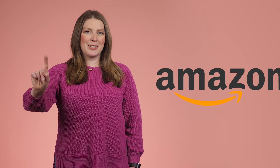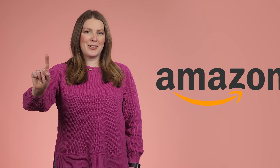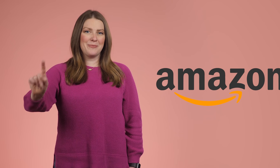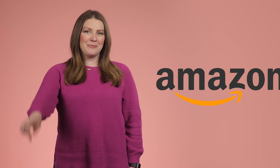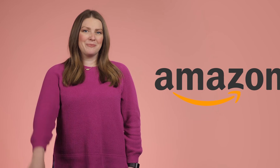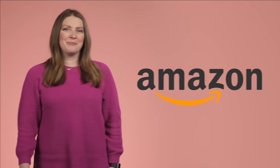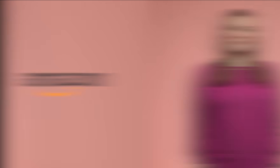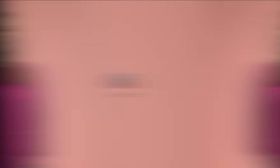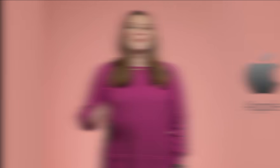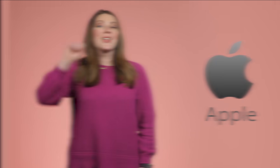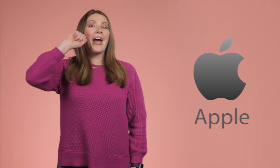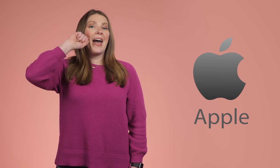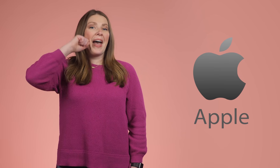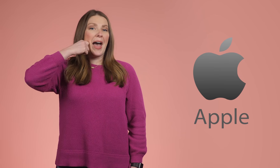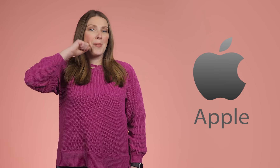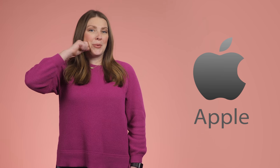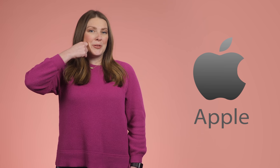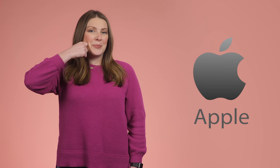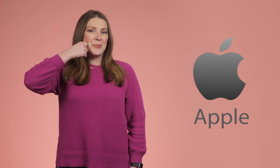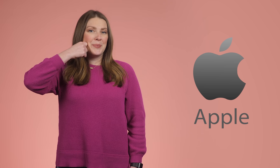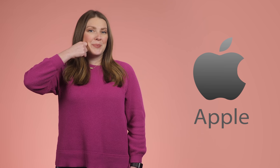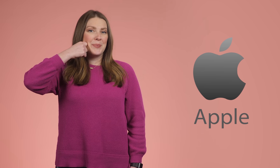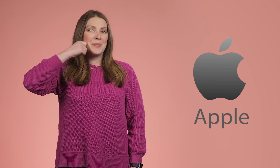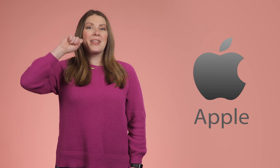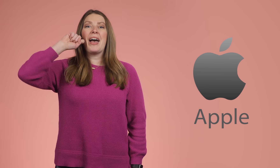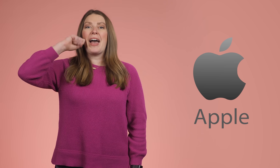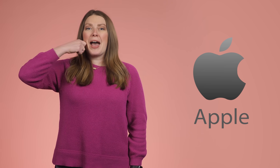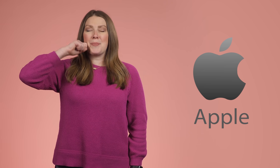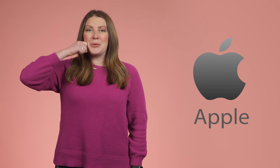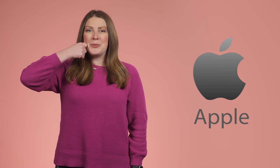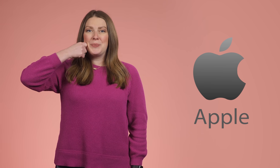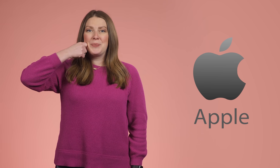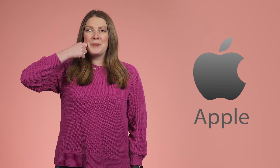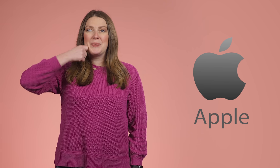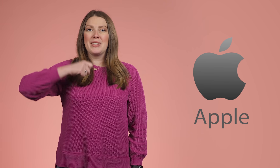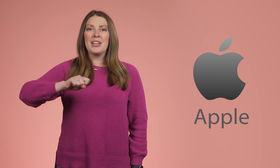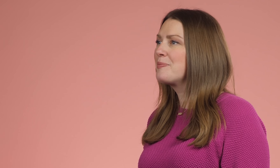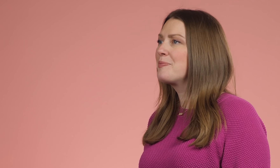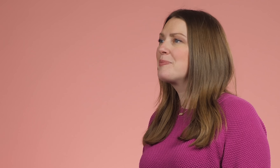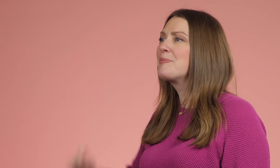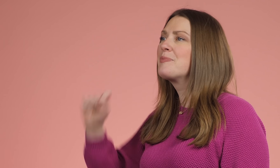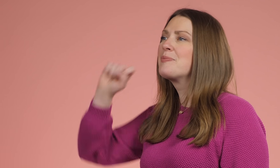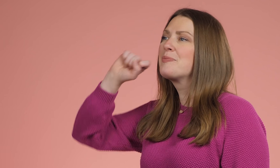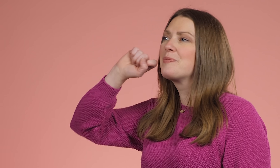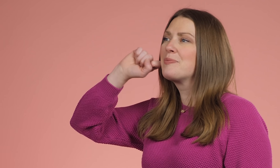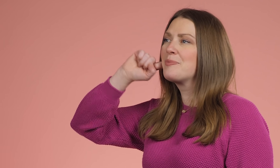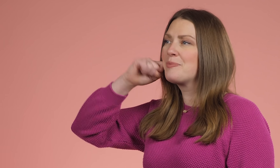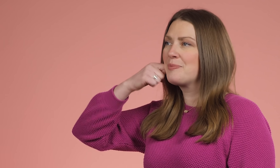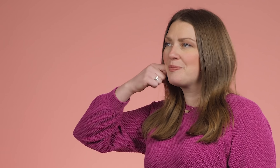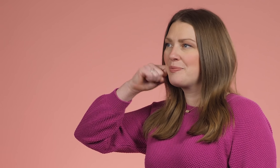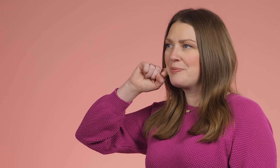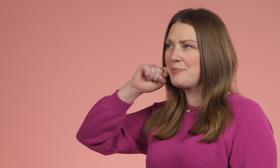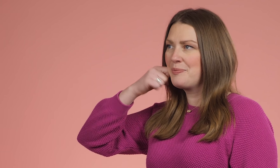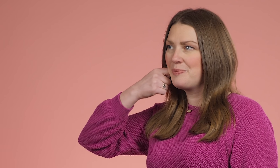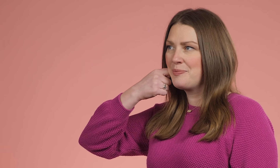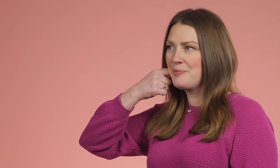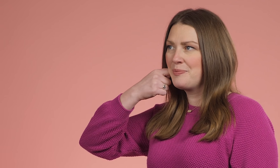Amazon. Apple. Apple. You have your index finger pushed out with a